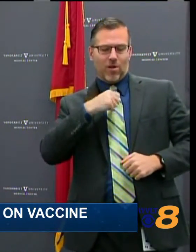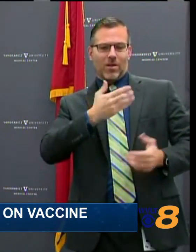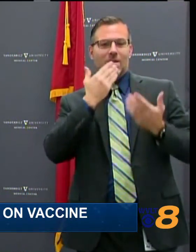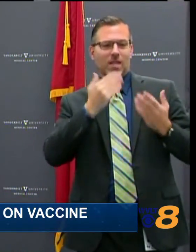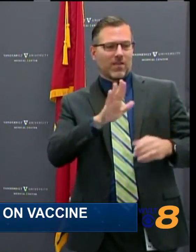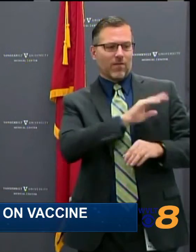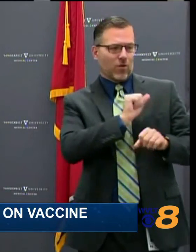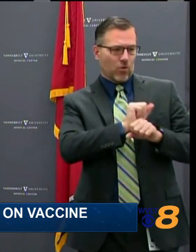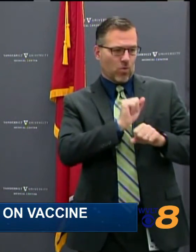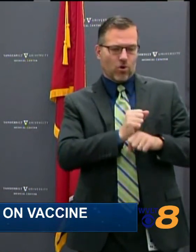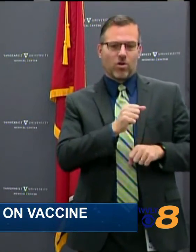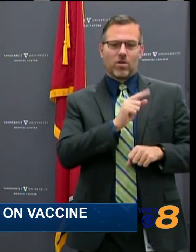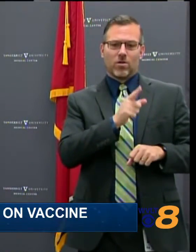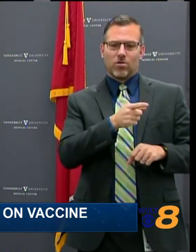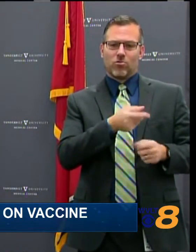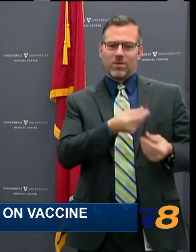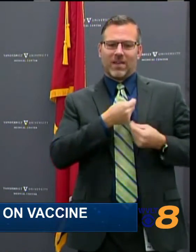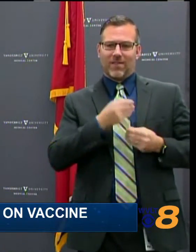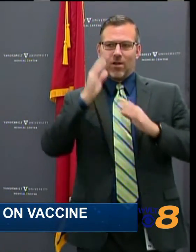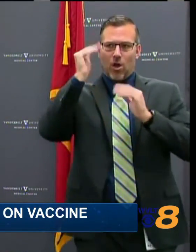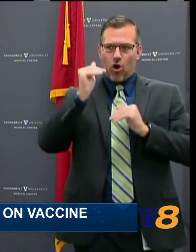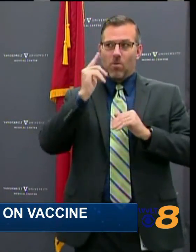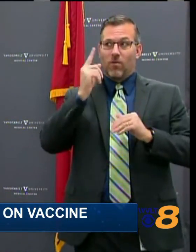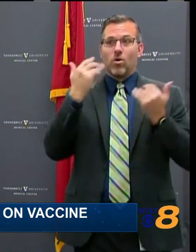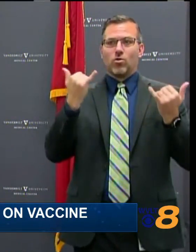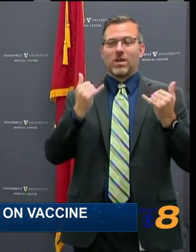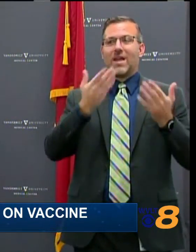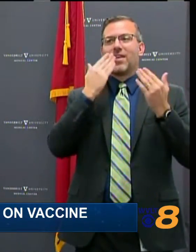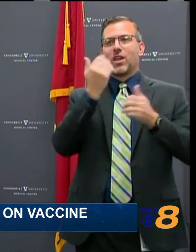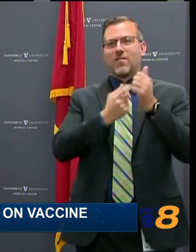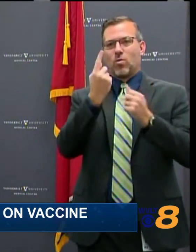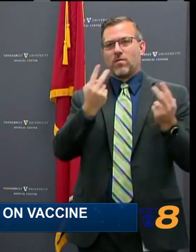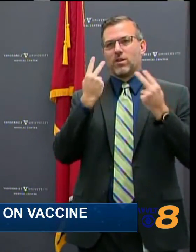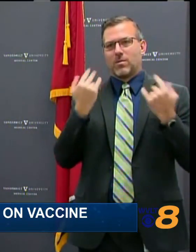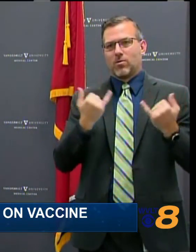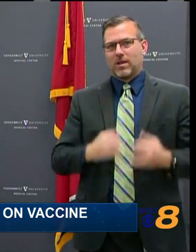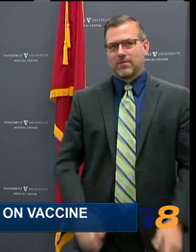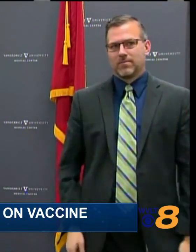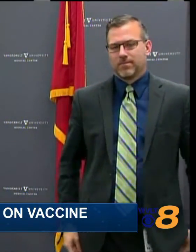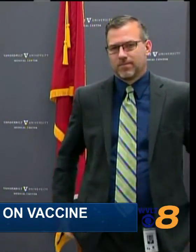and very hopeful for what the day holds. So thank you all for being here.